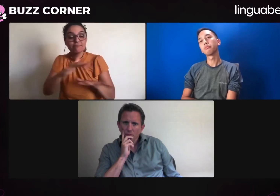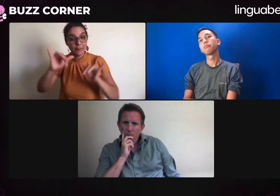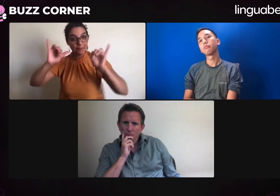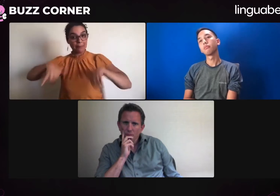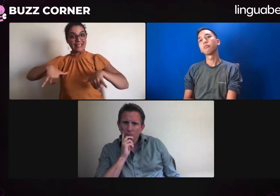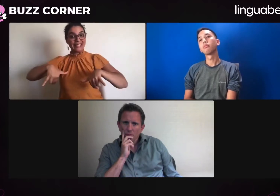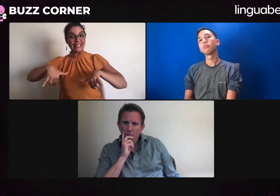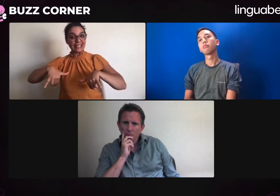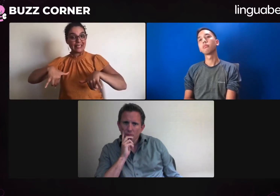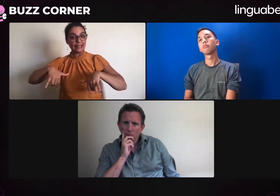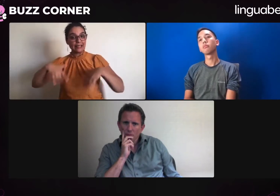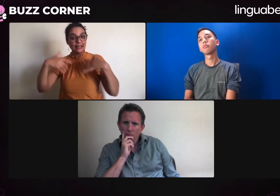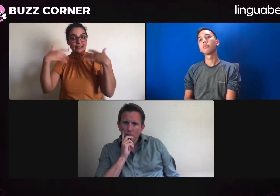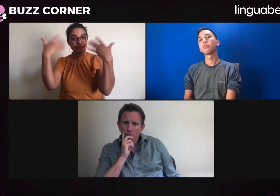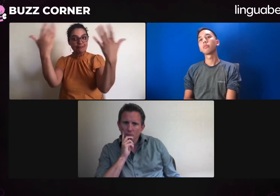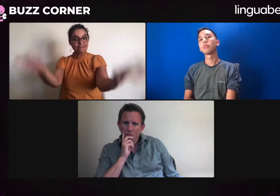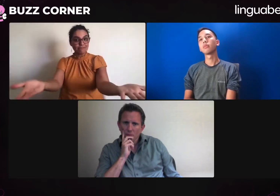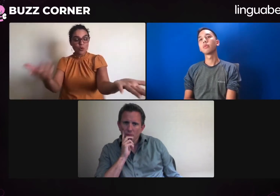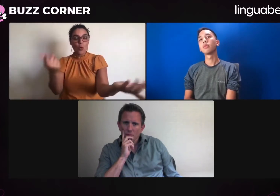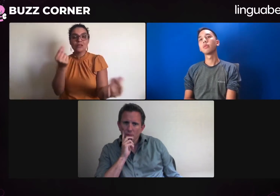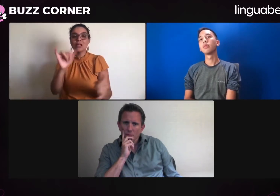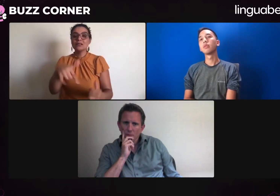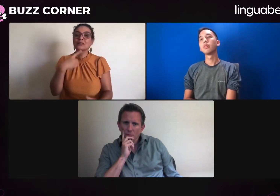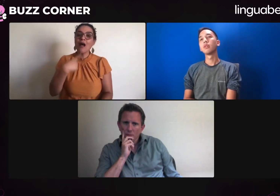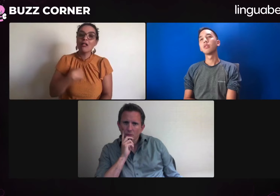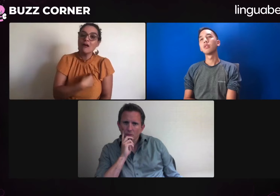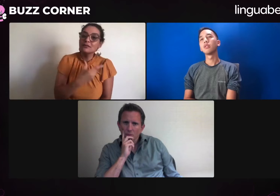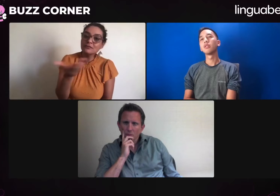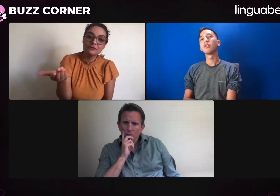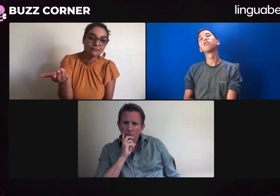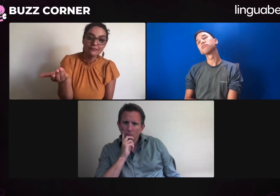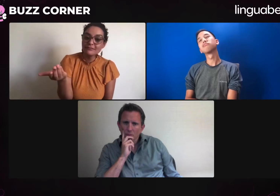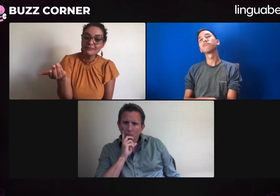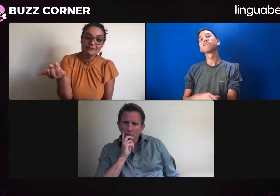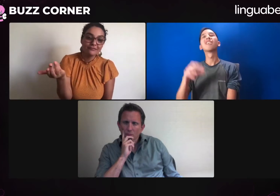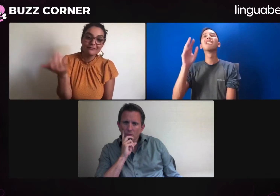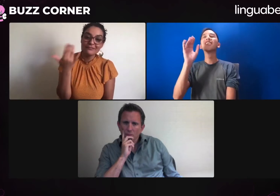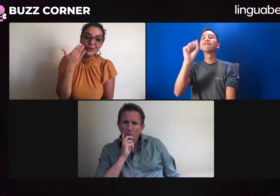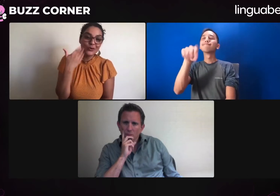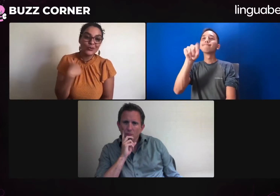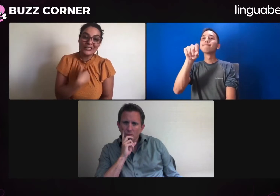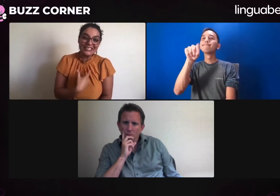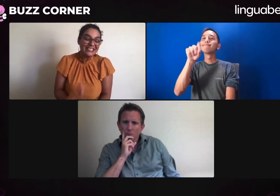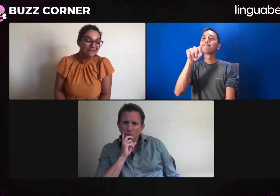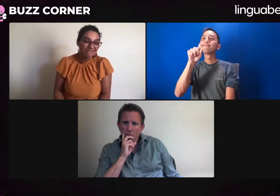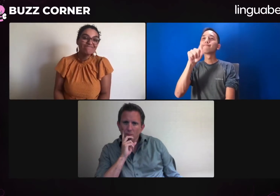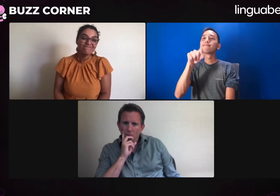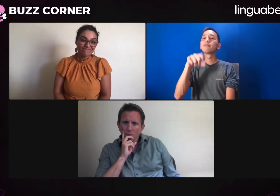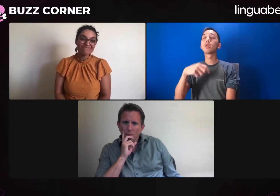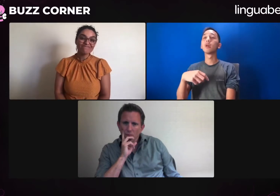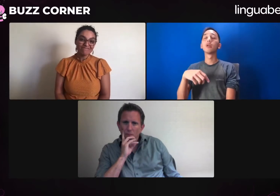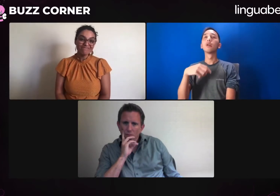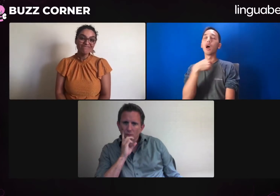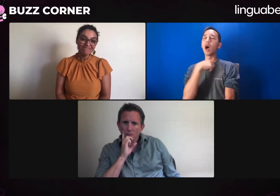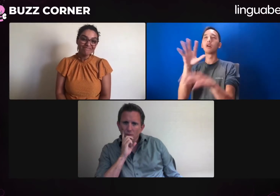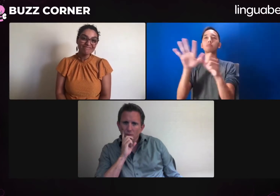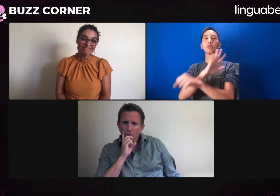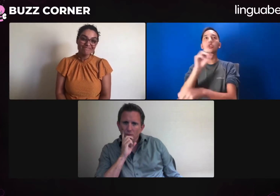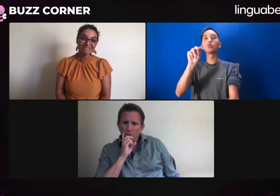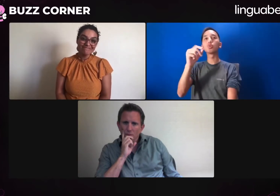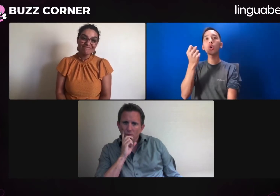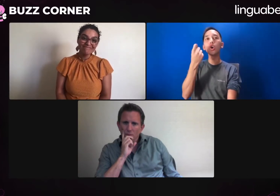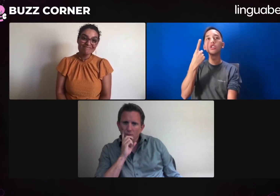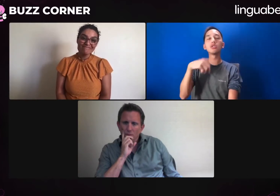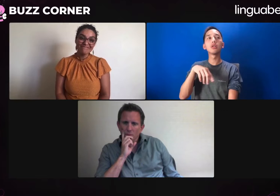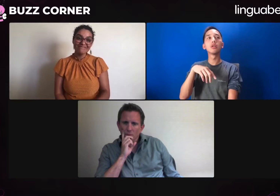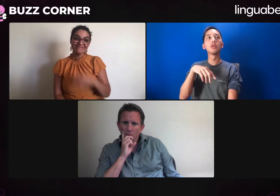situation that just happened, the interpreter that took over an acting role that was supposed to be given to a deaf actor. So we have to think